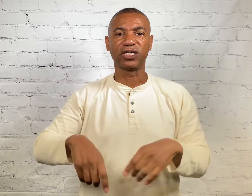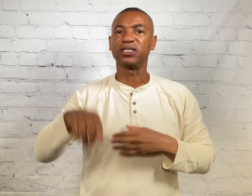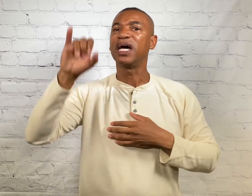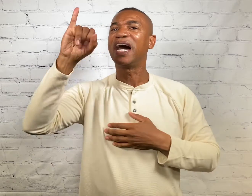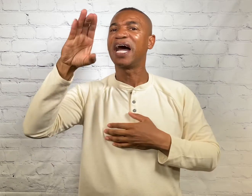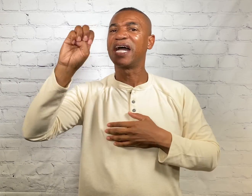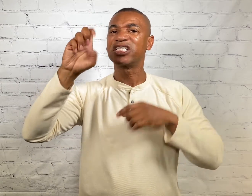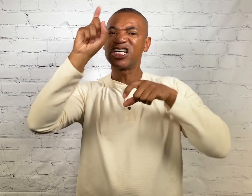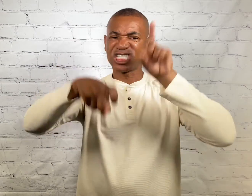locations.